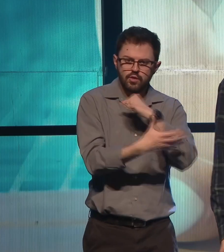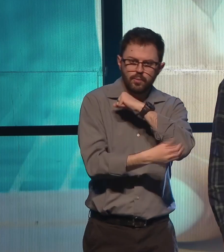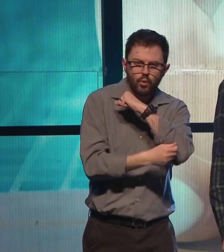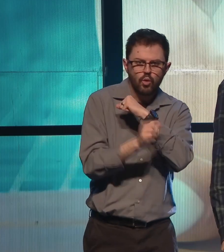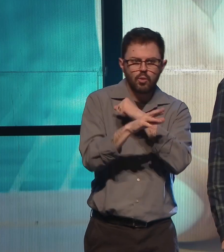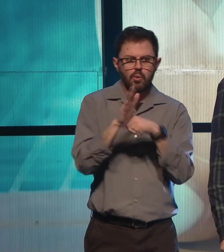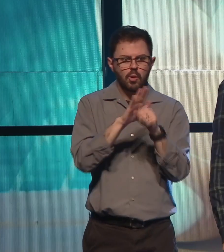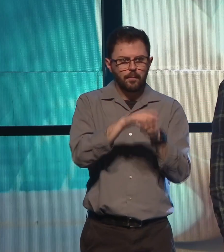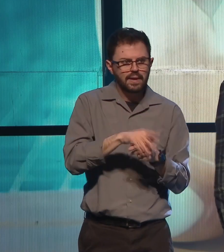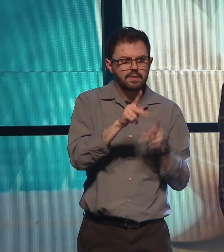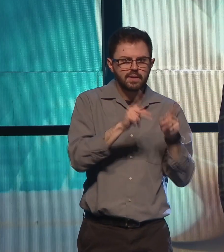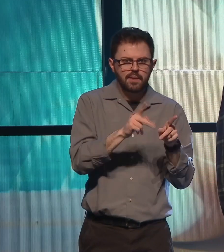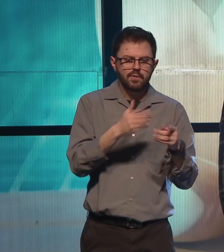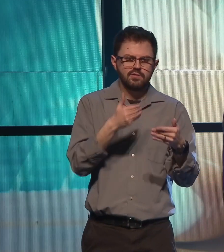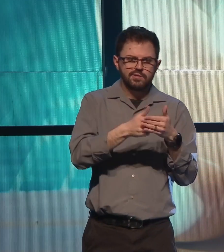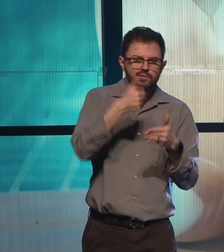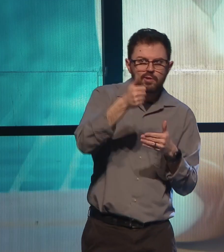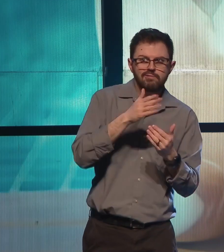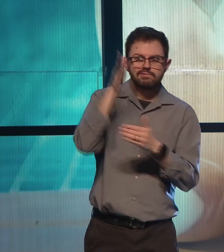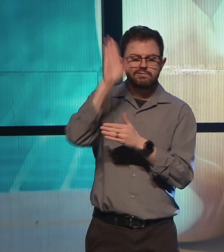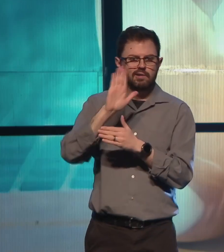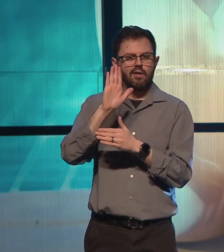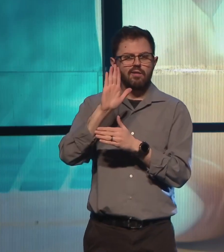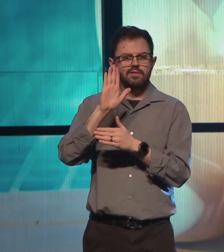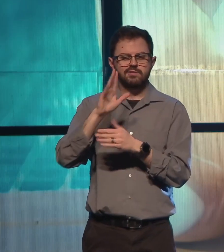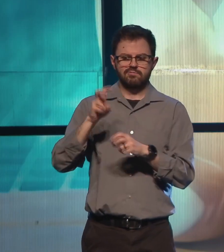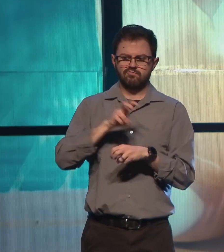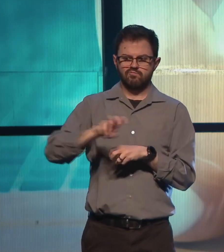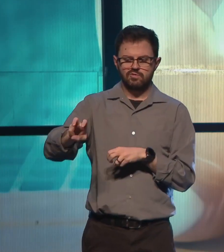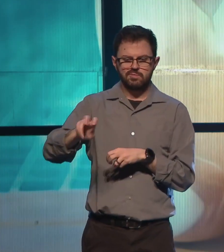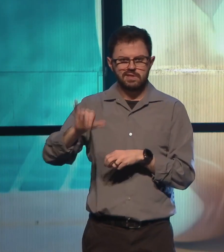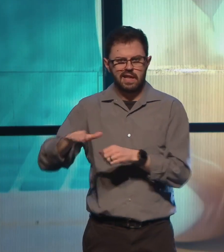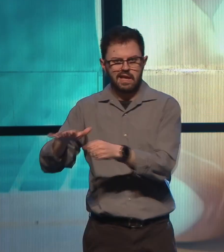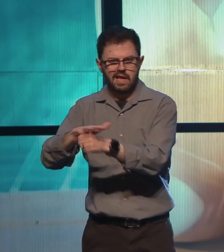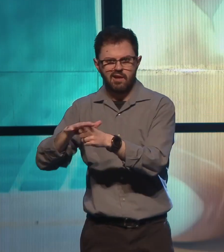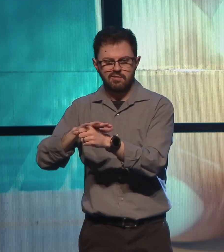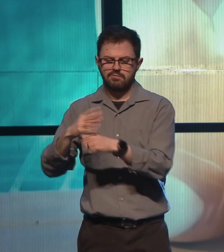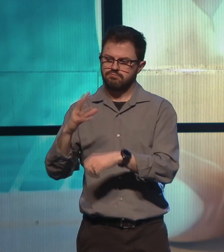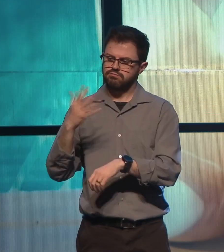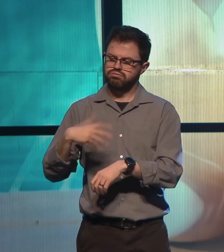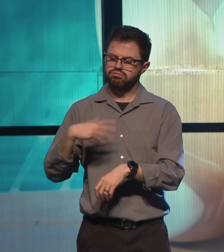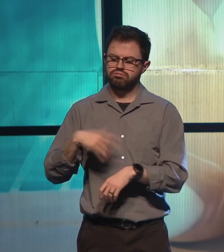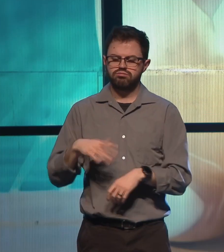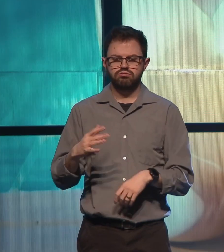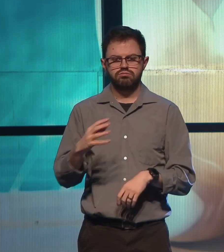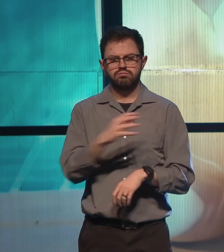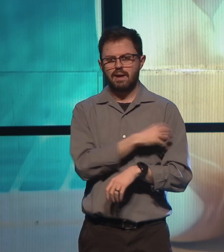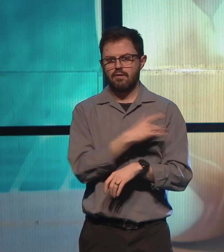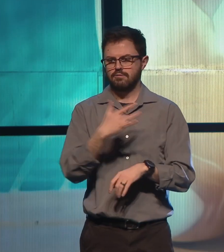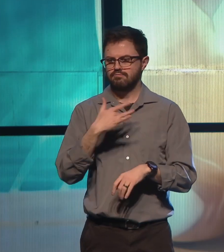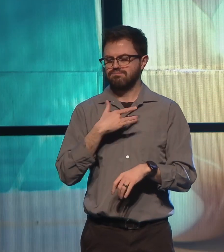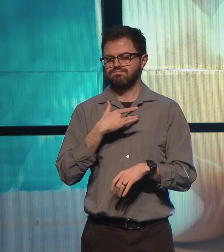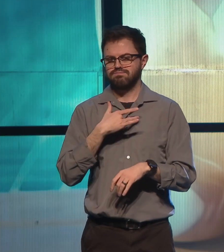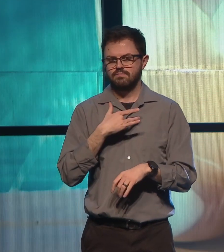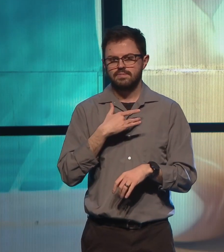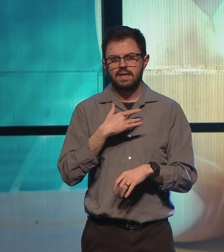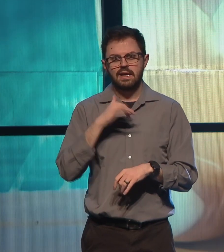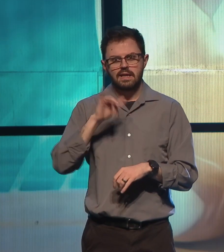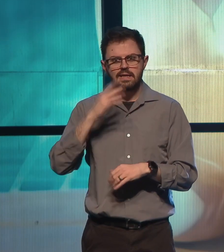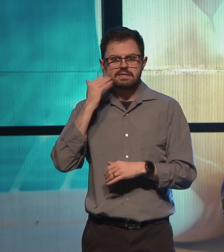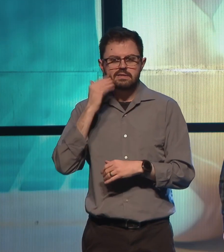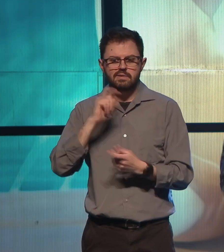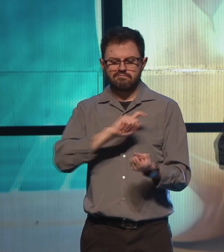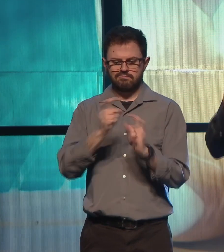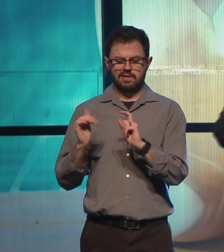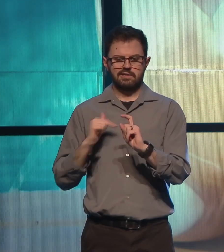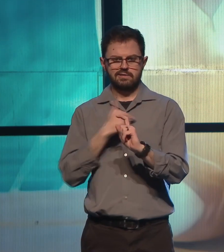be to God. And so trips like that are powerful. And it shapes us. It changes our perspective. It's why we